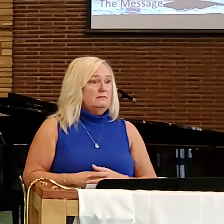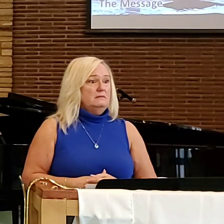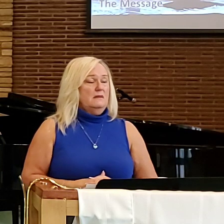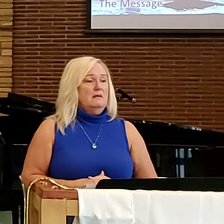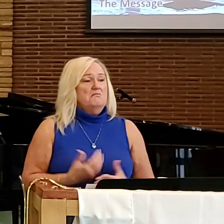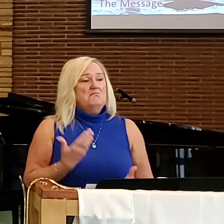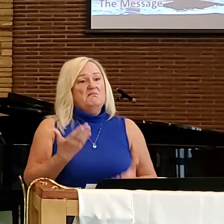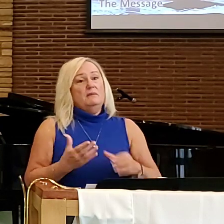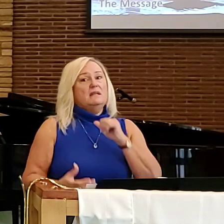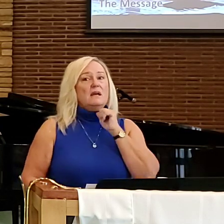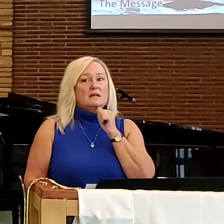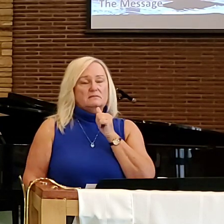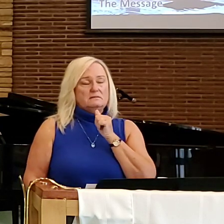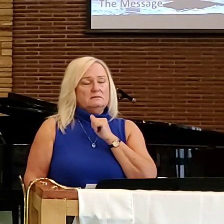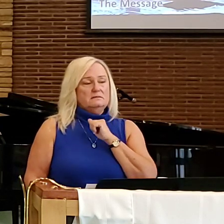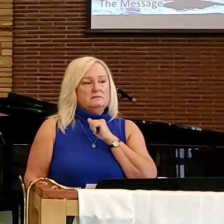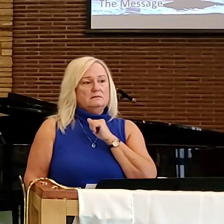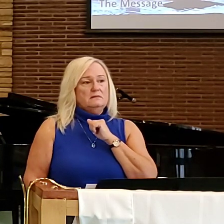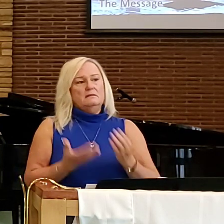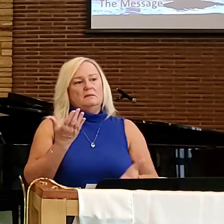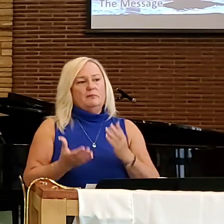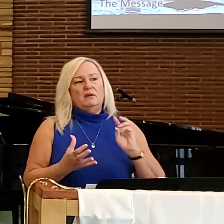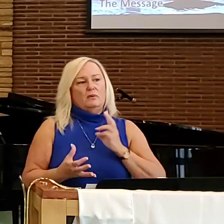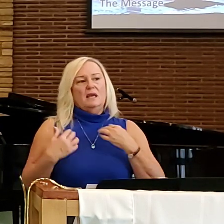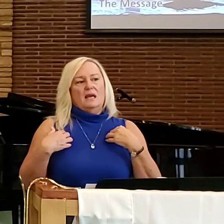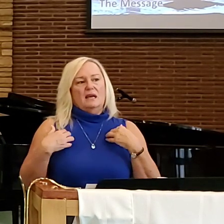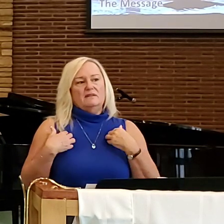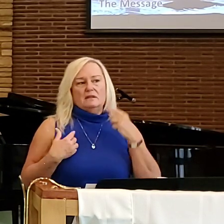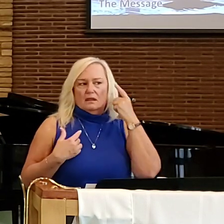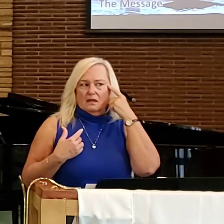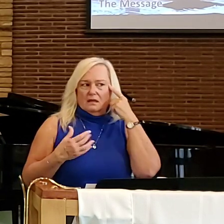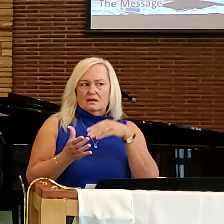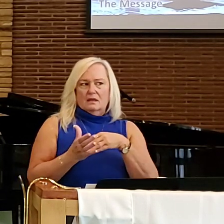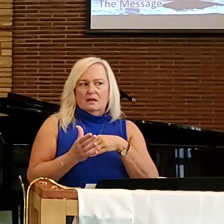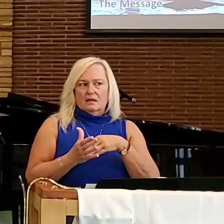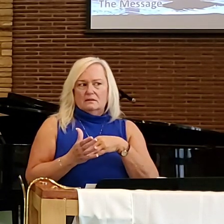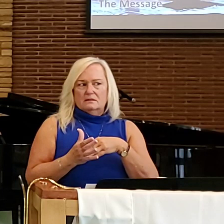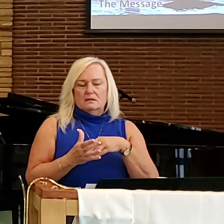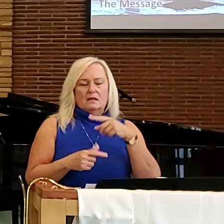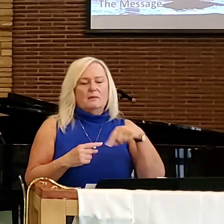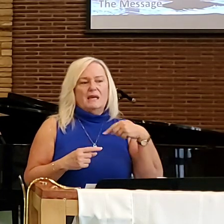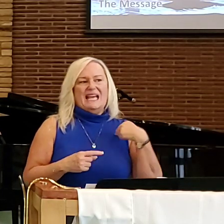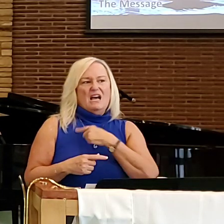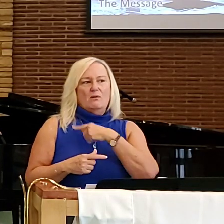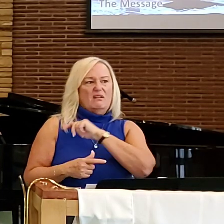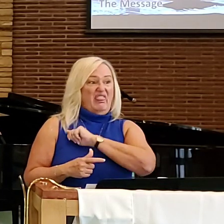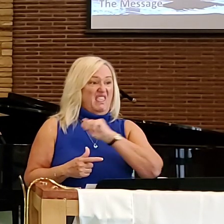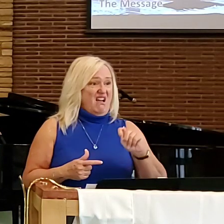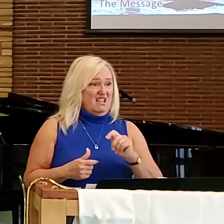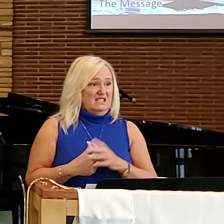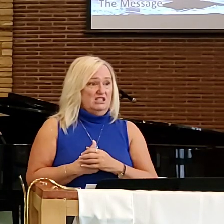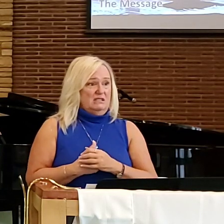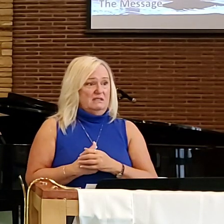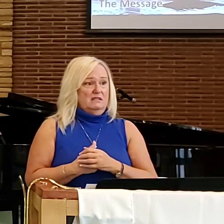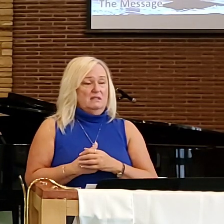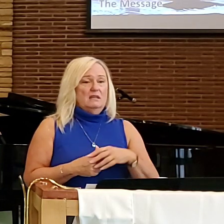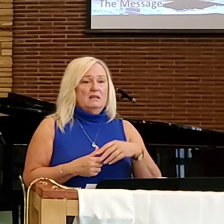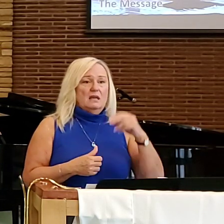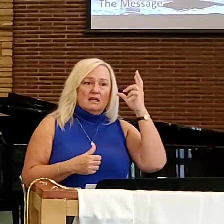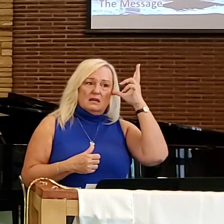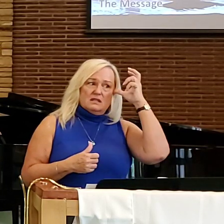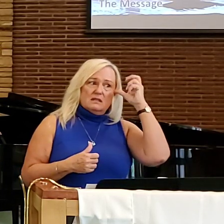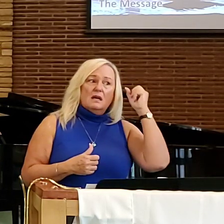Or maybe not. Maybe we have to think again about our theology and discern where